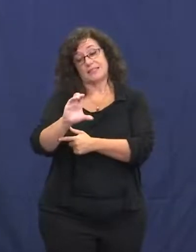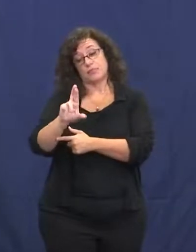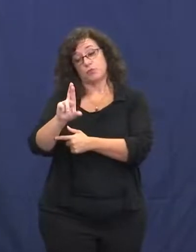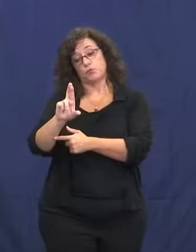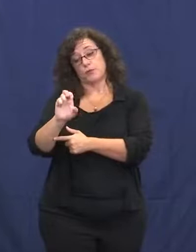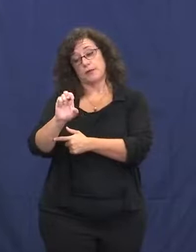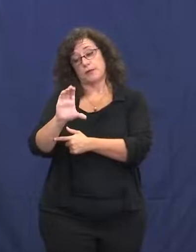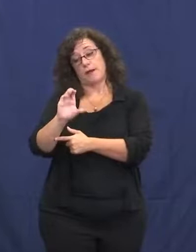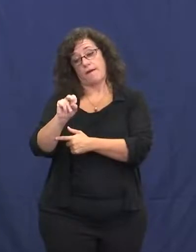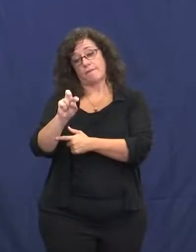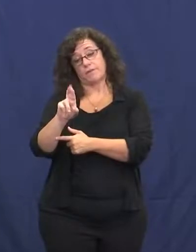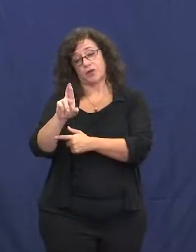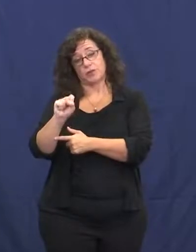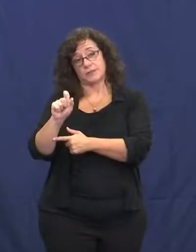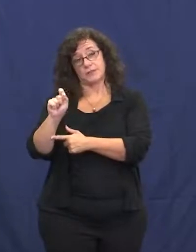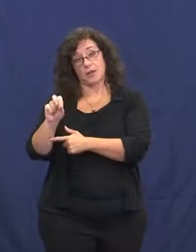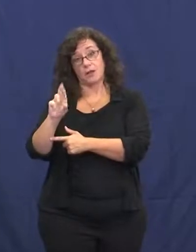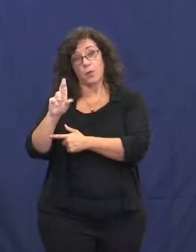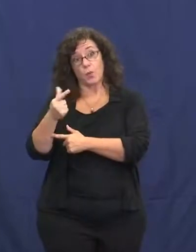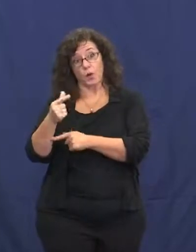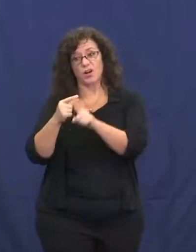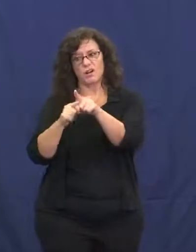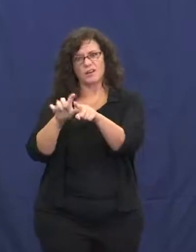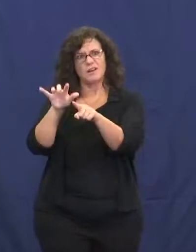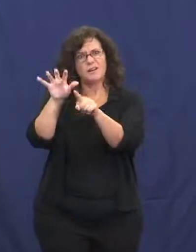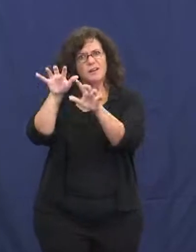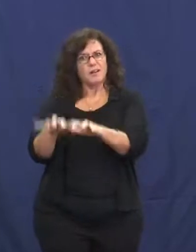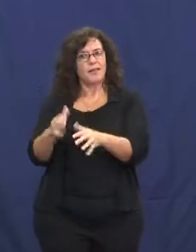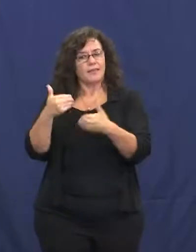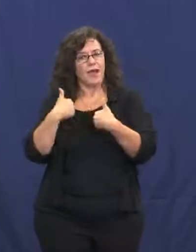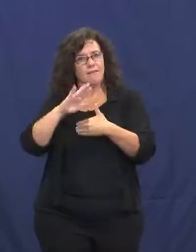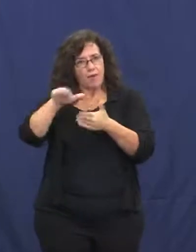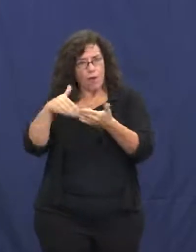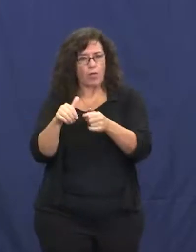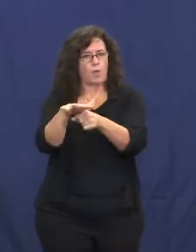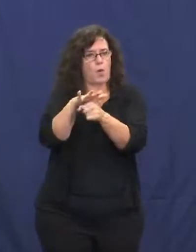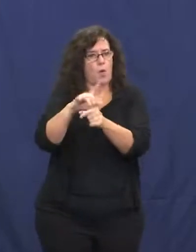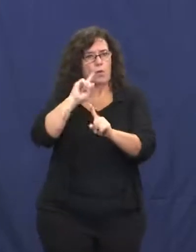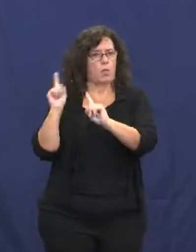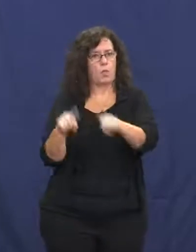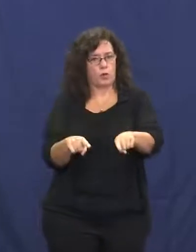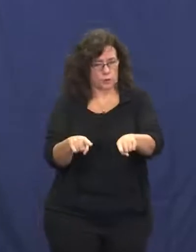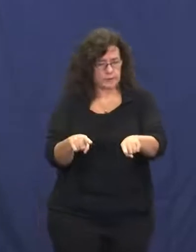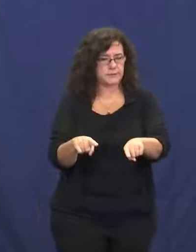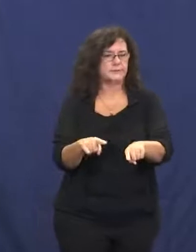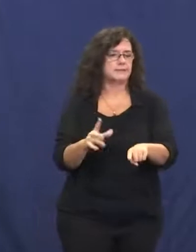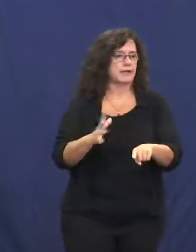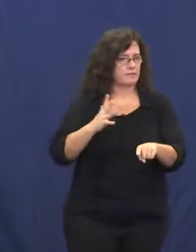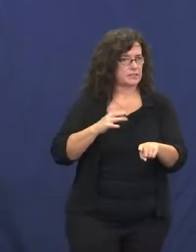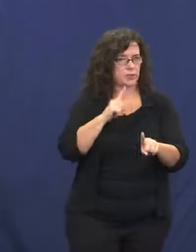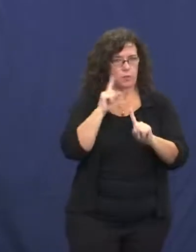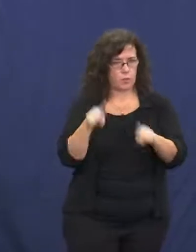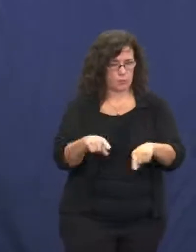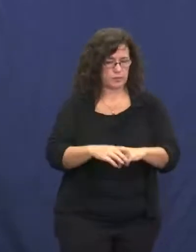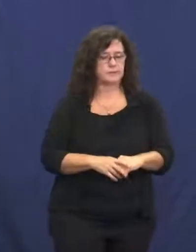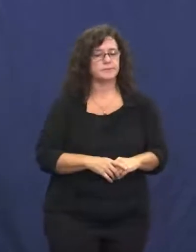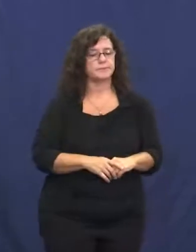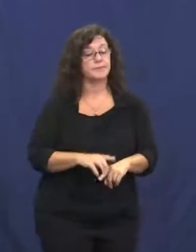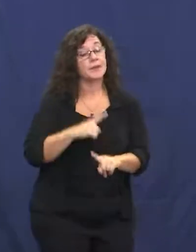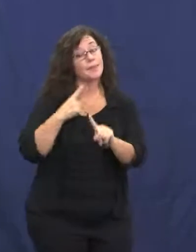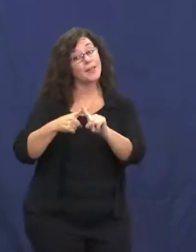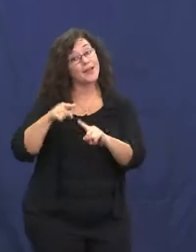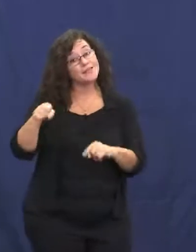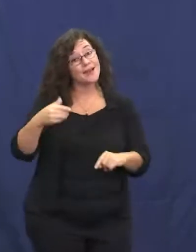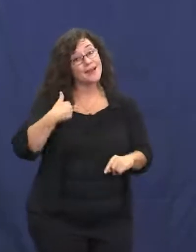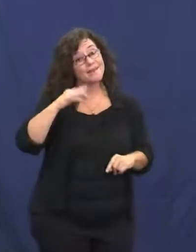www.vcrecovers.org, this is the place where you'll find all of our local orders that have been published here. In addition, you'll find the frequently asked